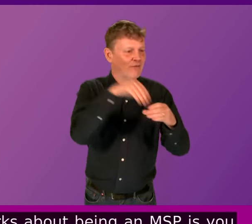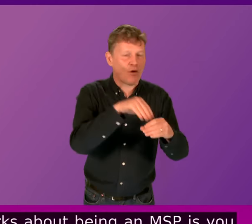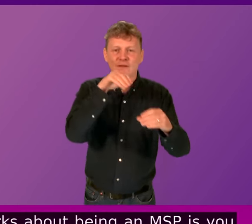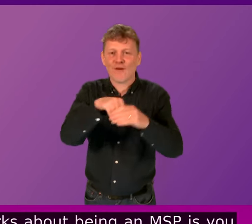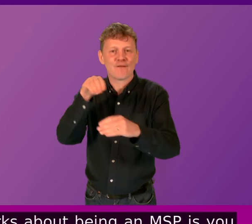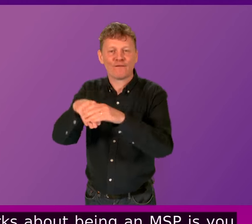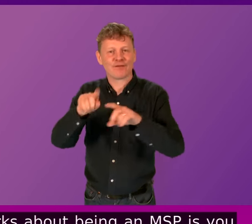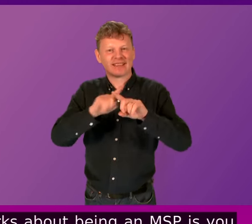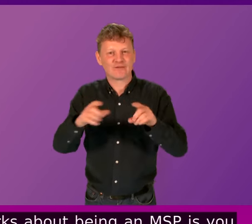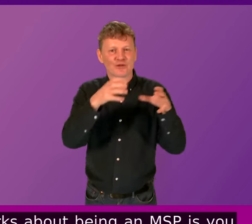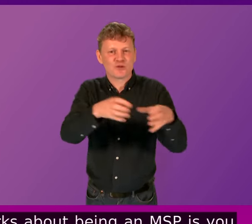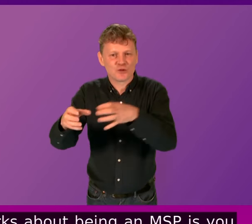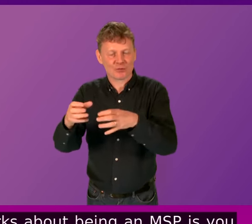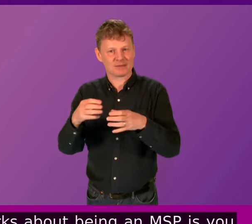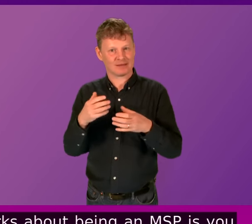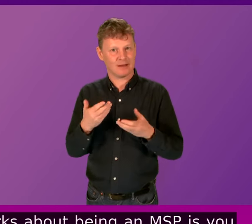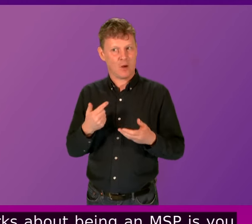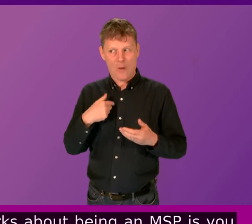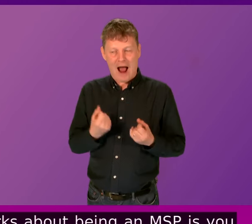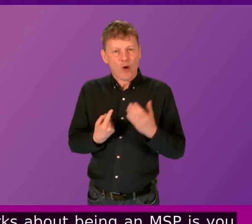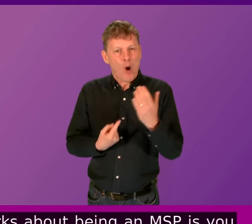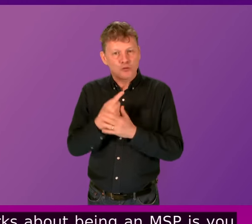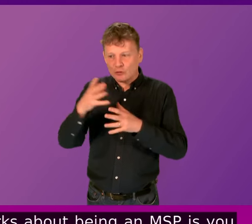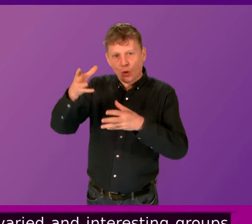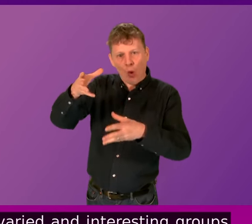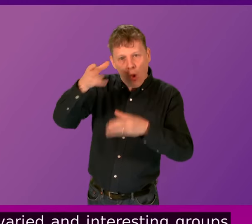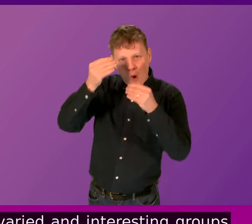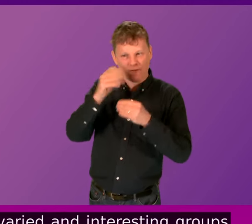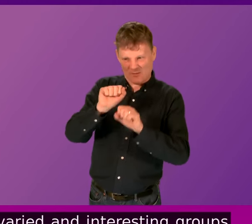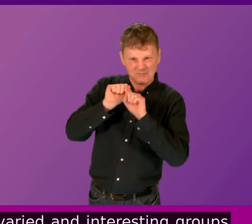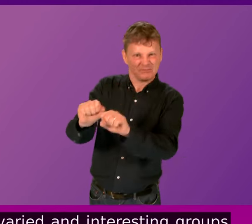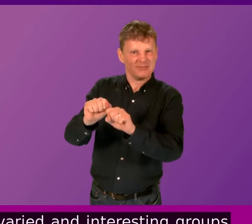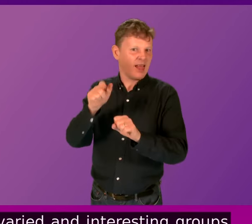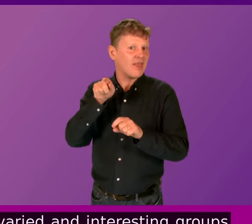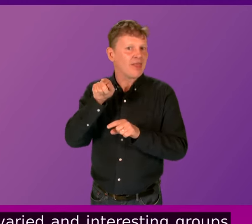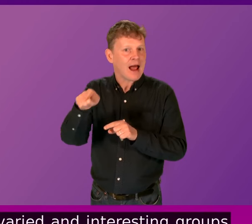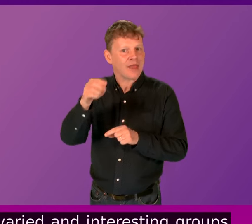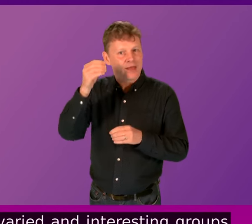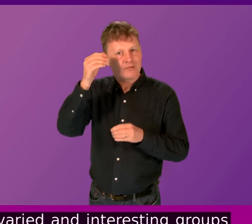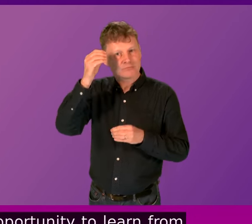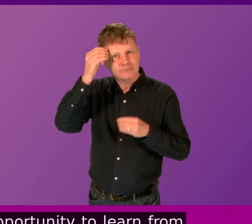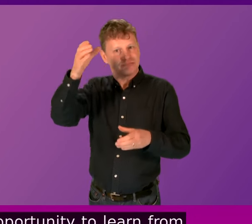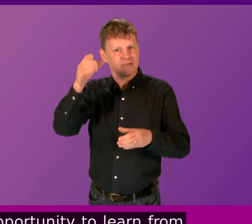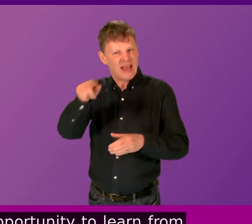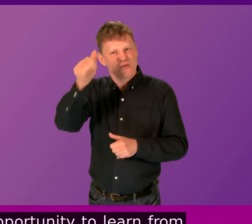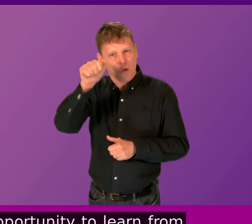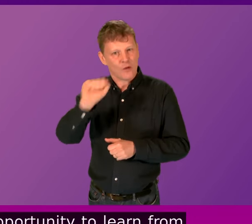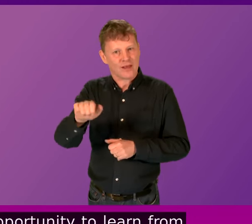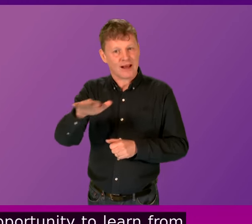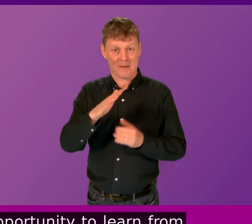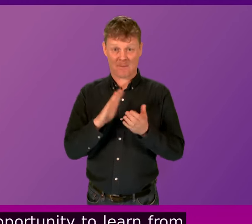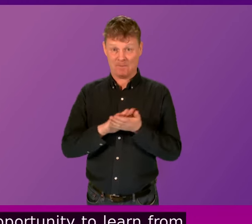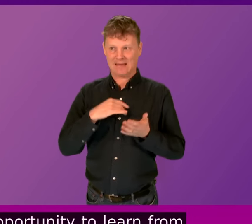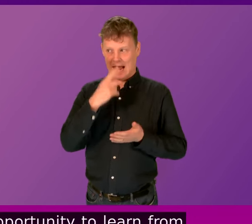interesting groups where you're given the opportunity to learn from experts in their field. Hopefully then you can stand up in the chamber